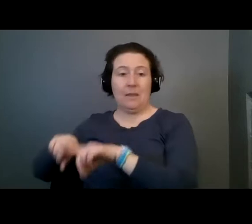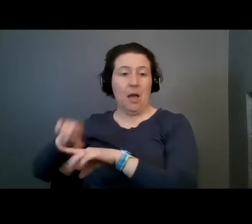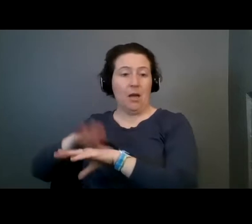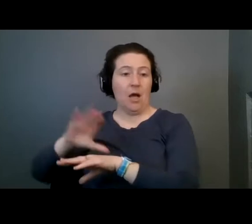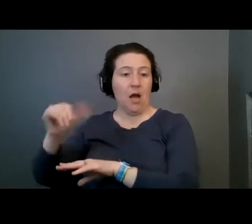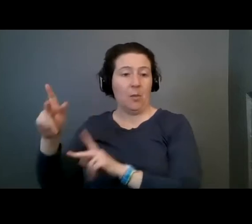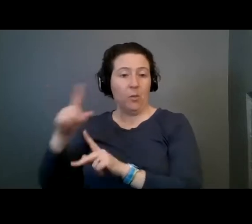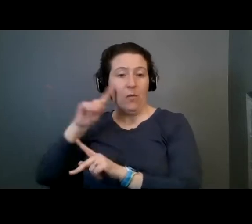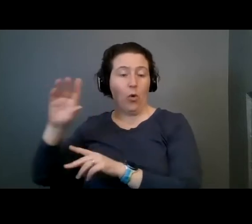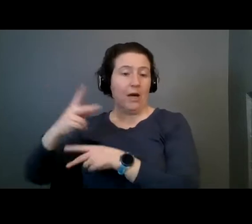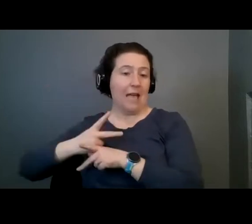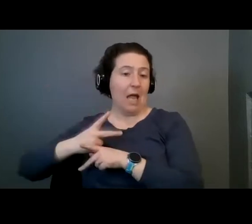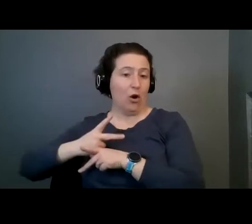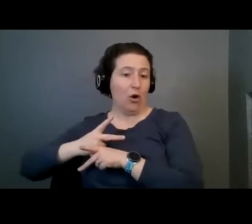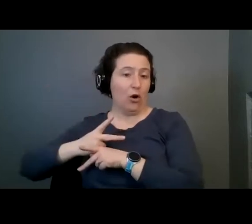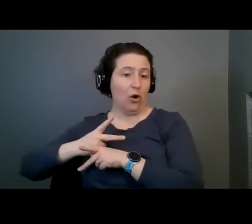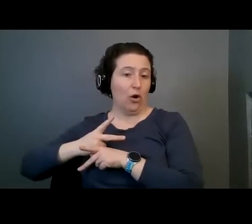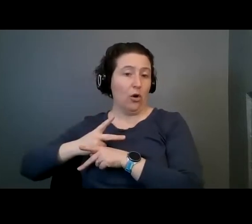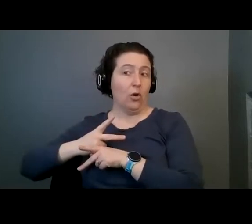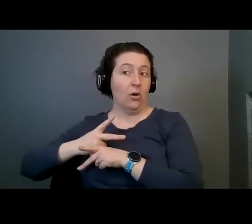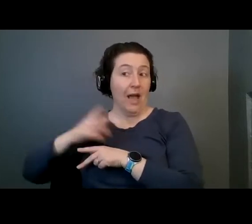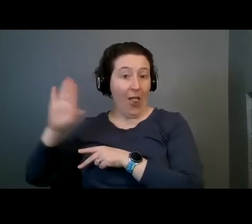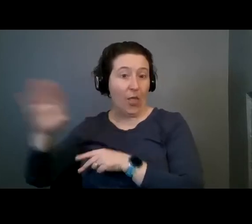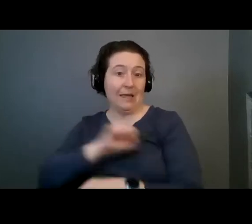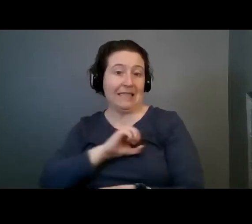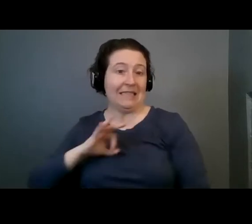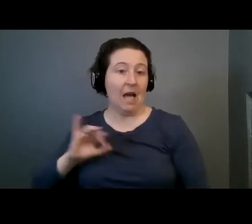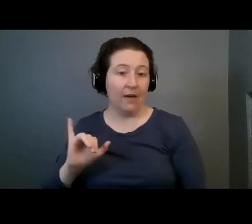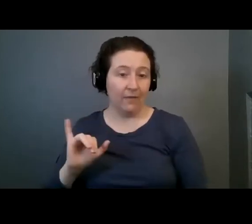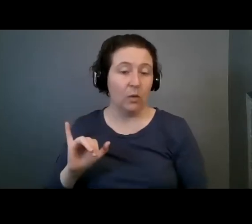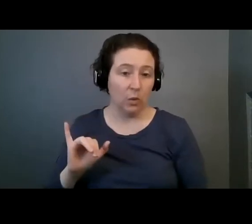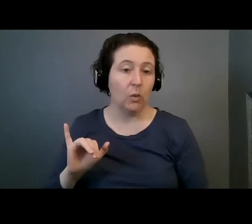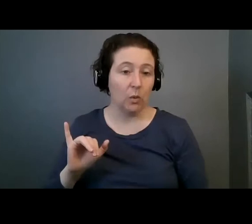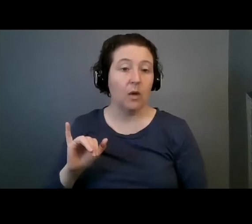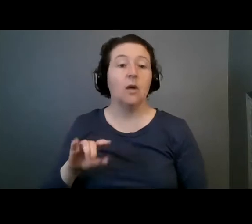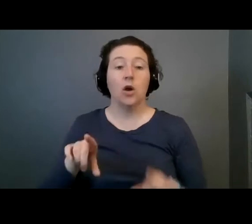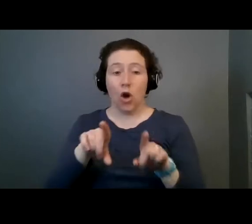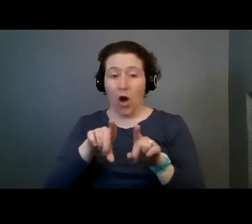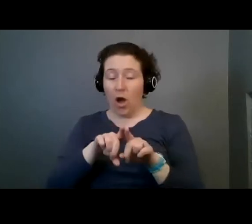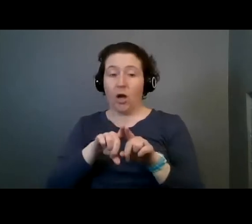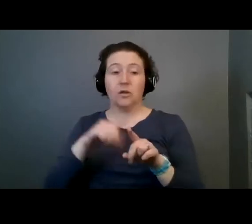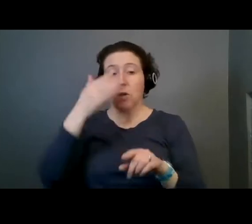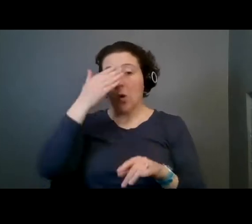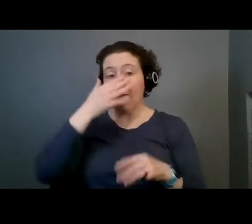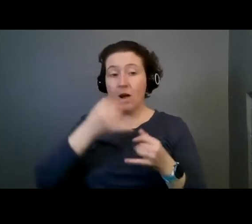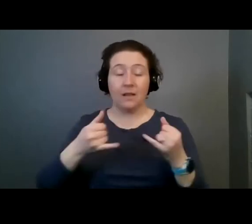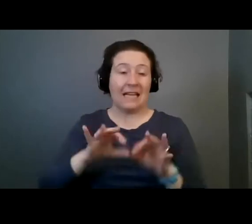primary care and that primary care staff. Also, frontline essential workers in the